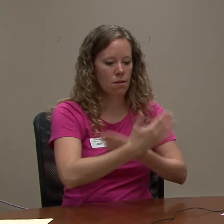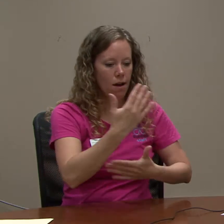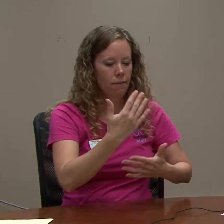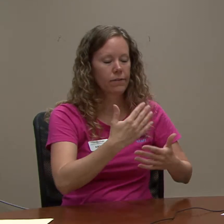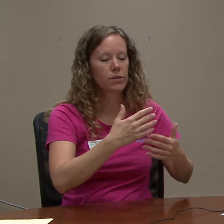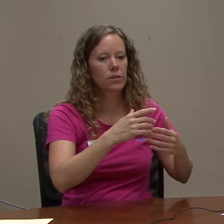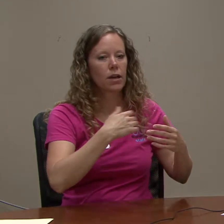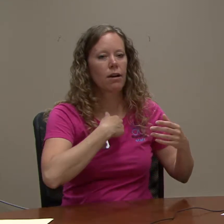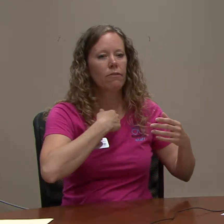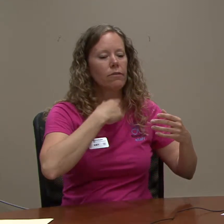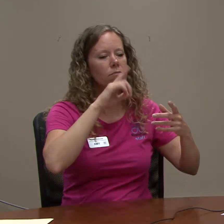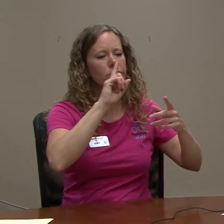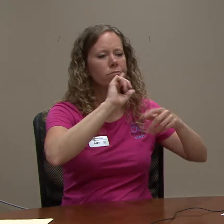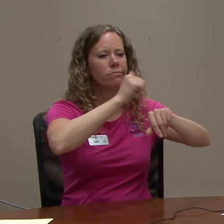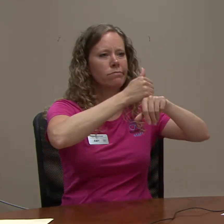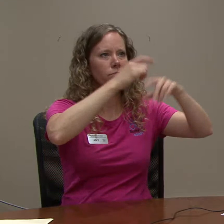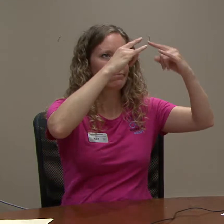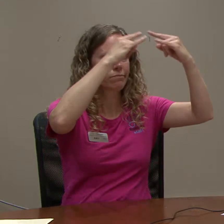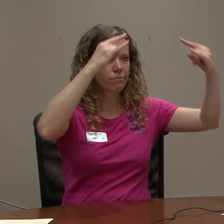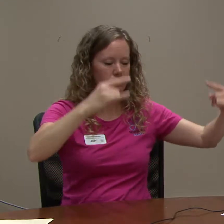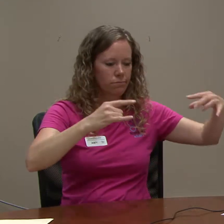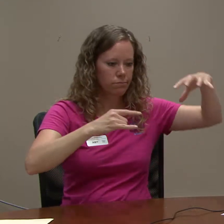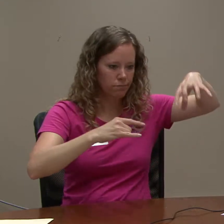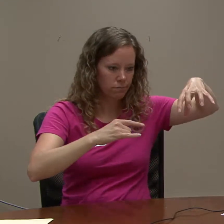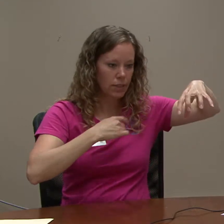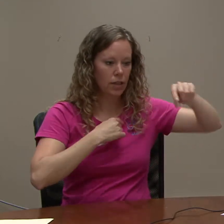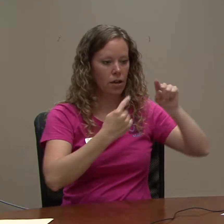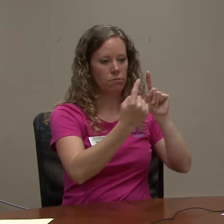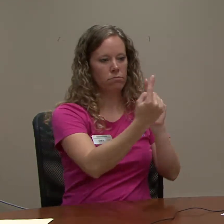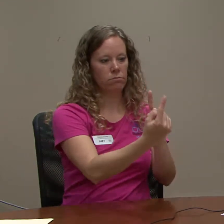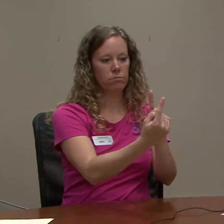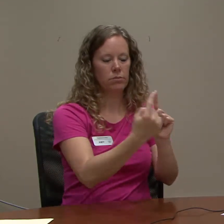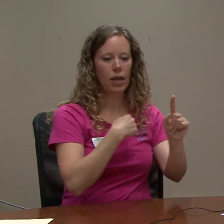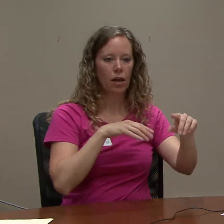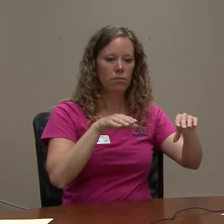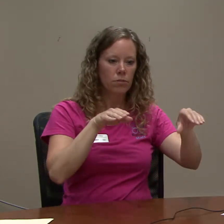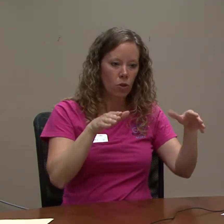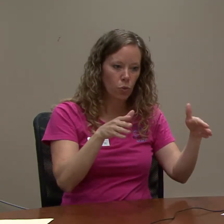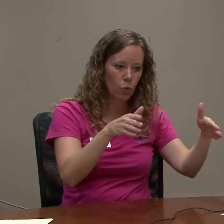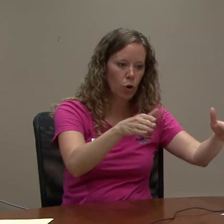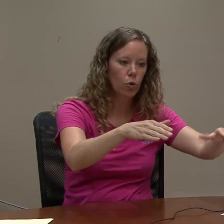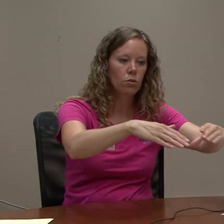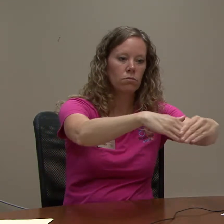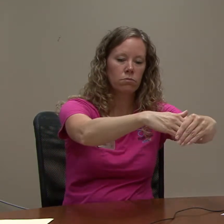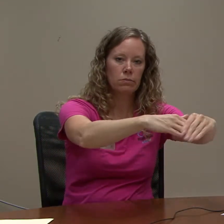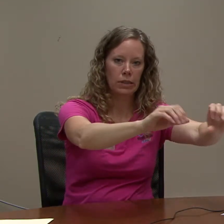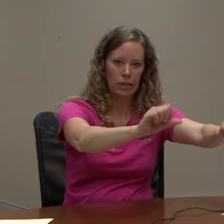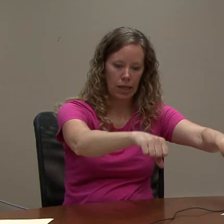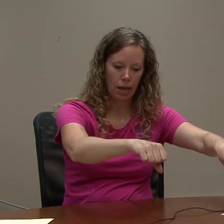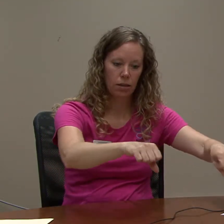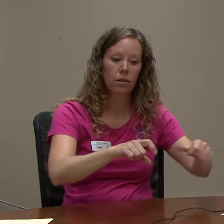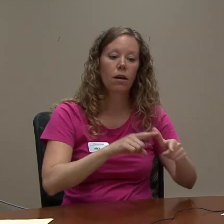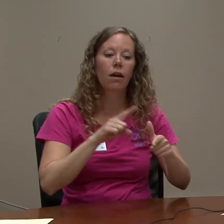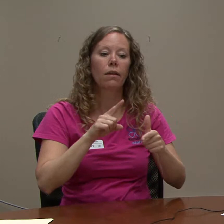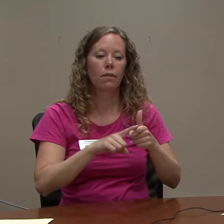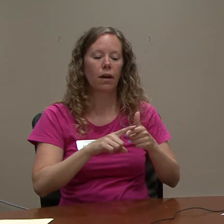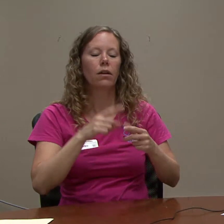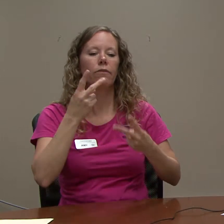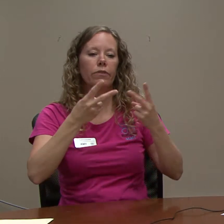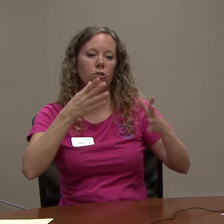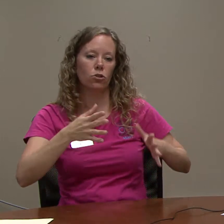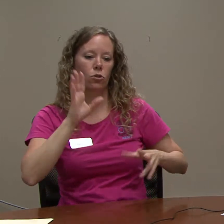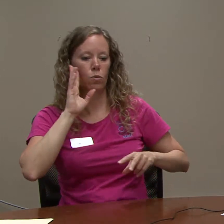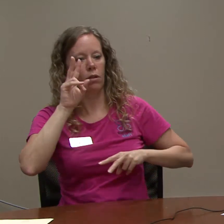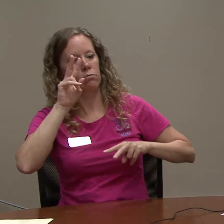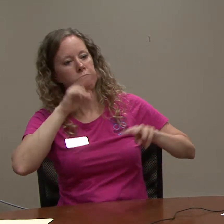the plastic area. The visit supervisor will bring the resident to the booth and monitor the visit as required. The visit